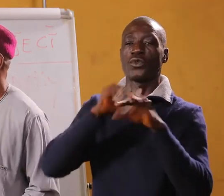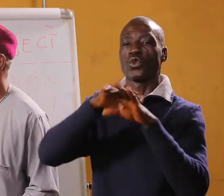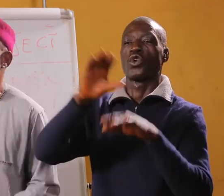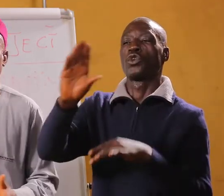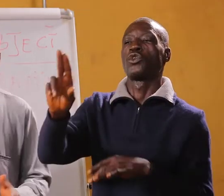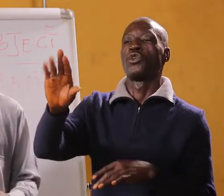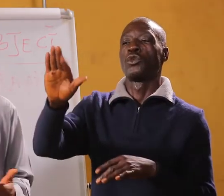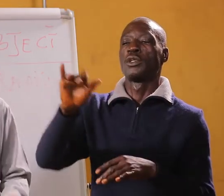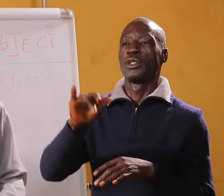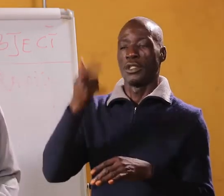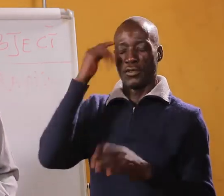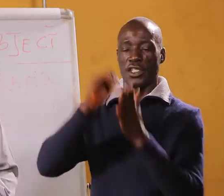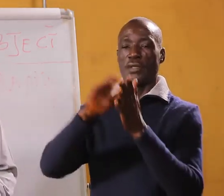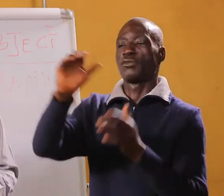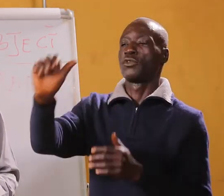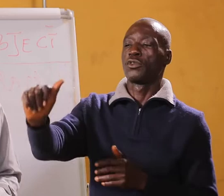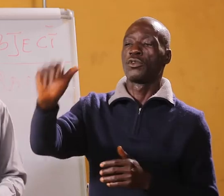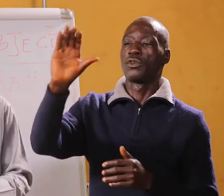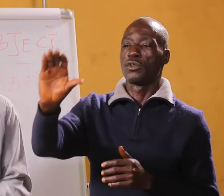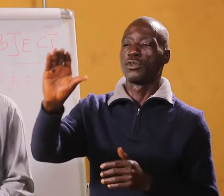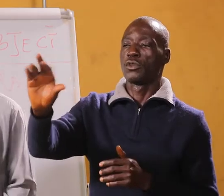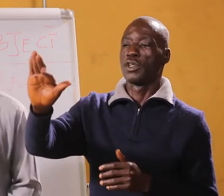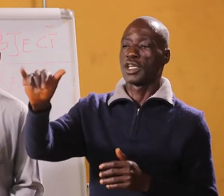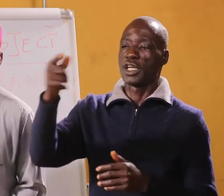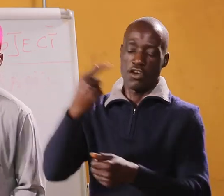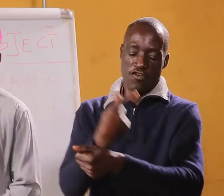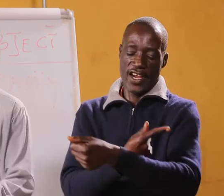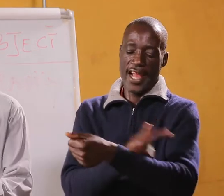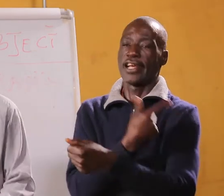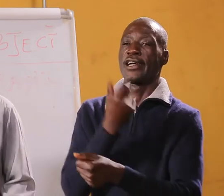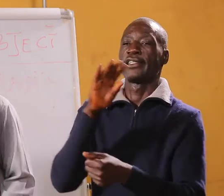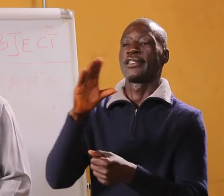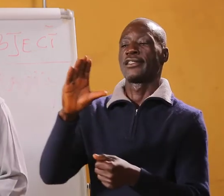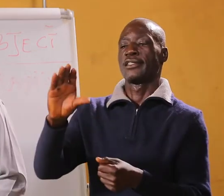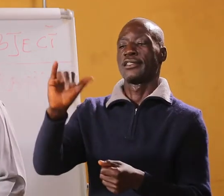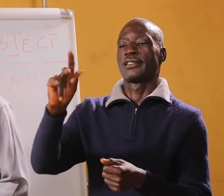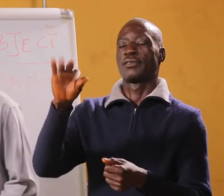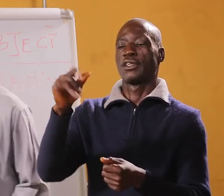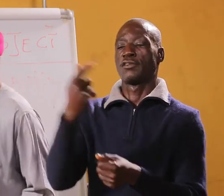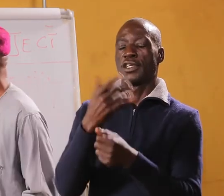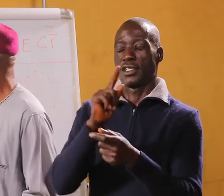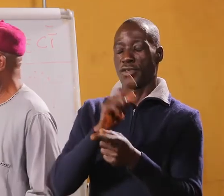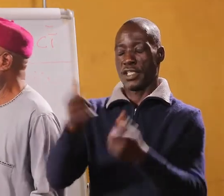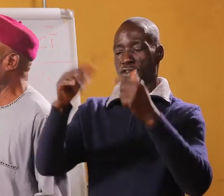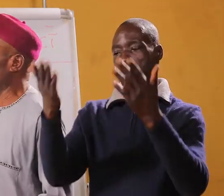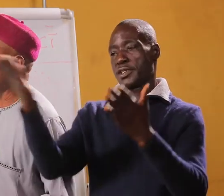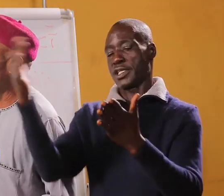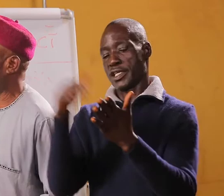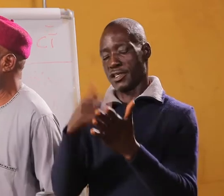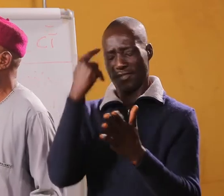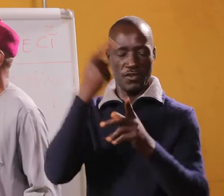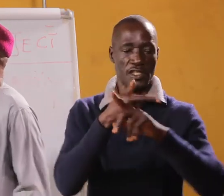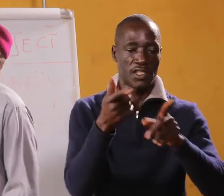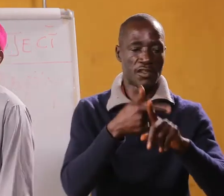for example, Accra in Ghana. Accra is the capital of Ghana, where they come there for